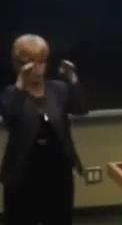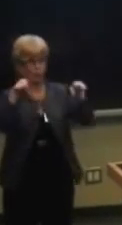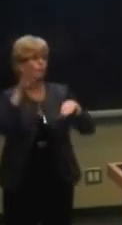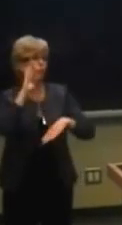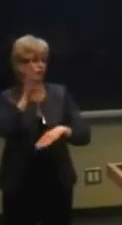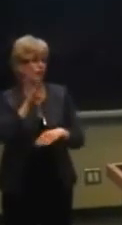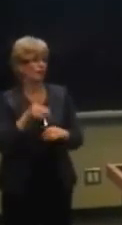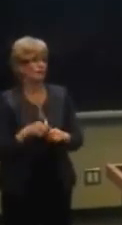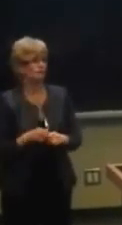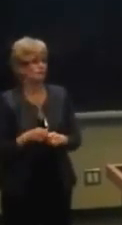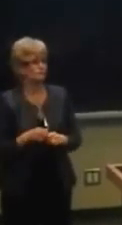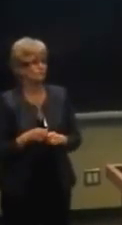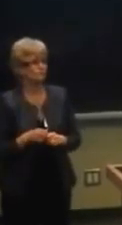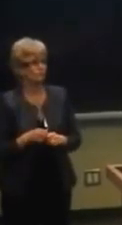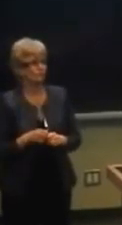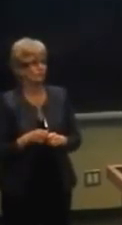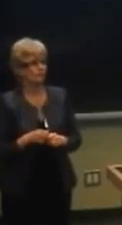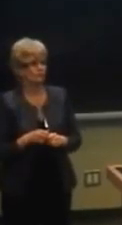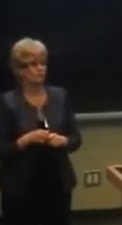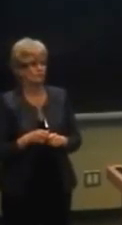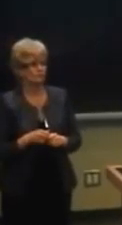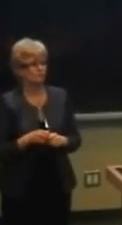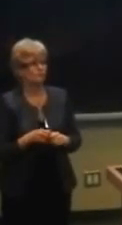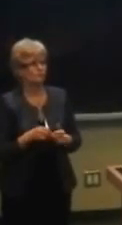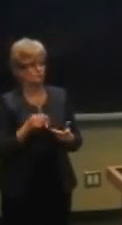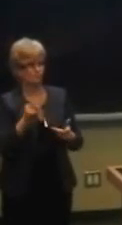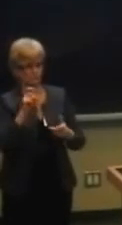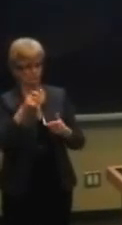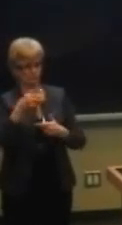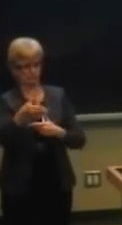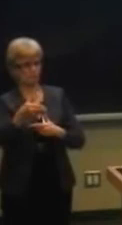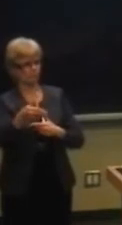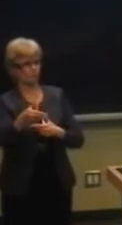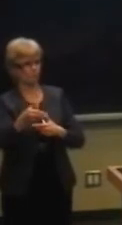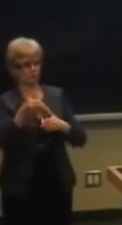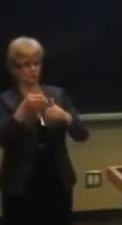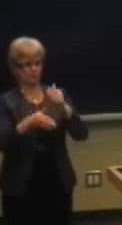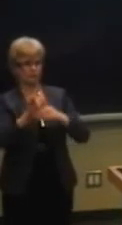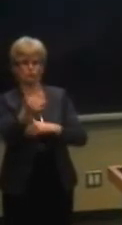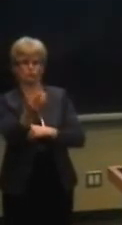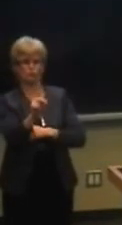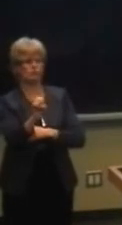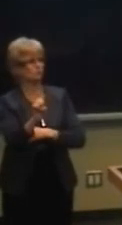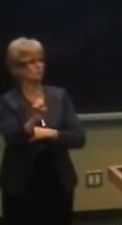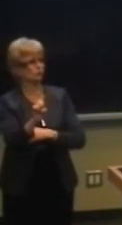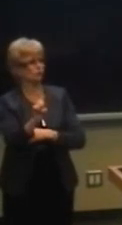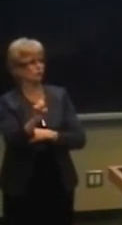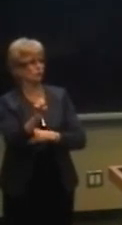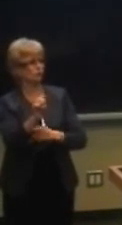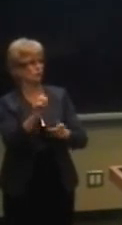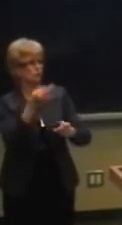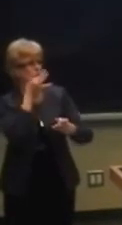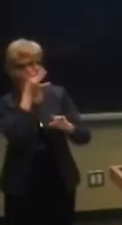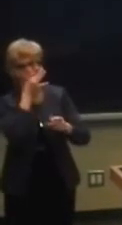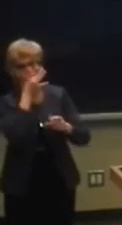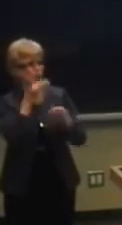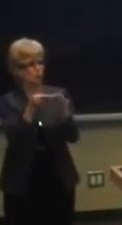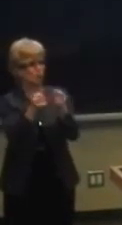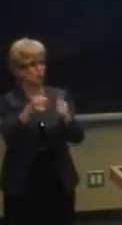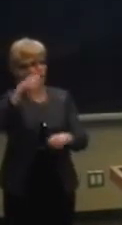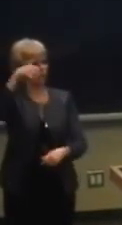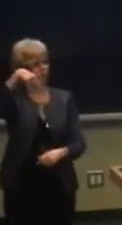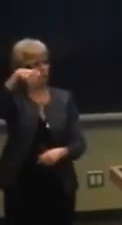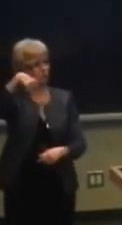Davisville station for the past about 6 months. I believe it's scheduled to be completed in June, so that will solve the leaking that comes down